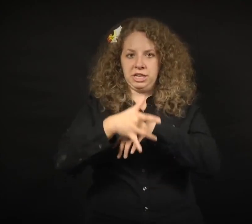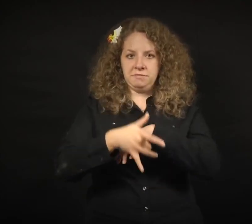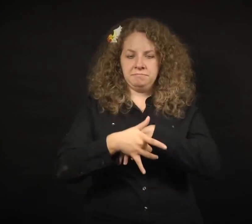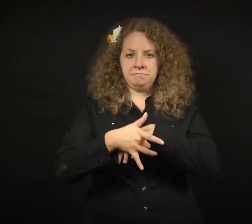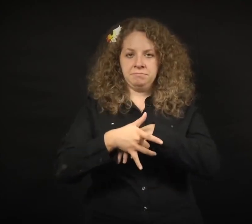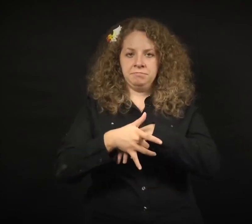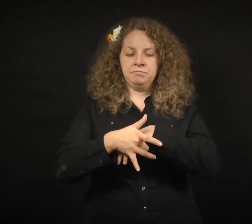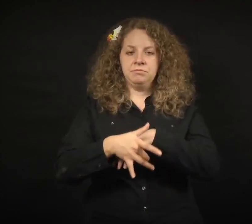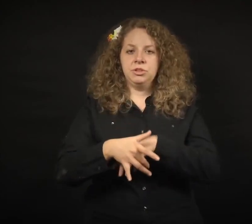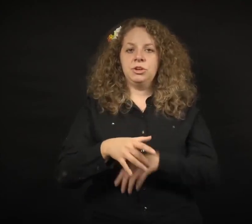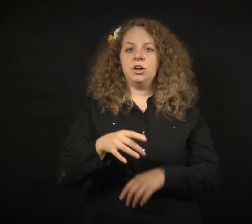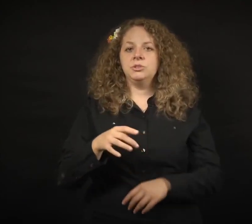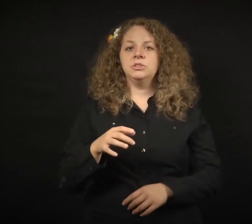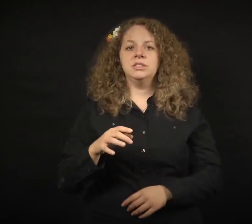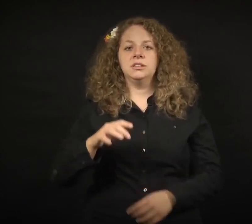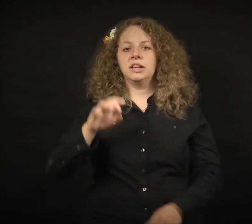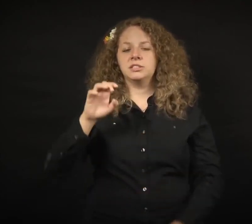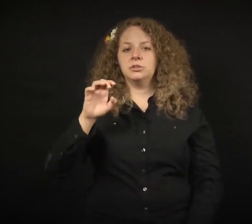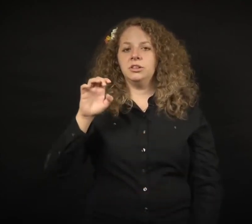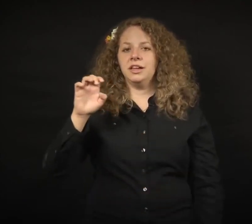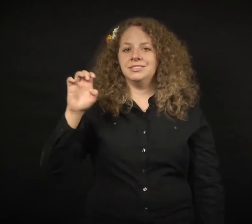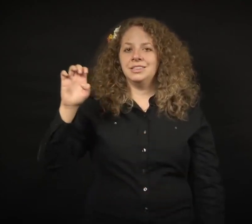early. You'll also see the lexical as